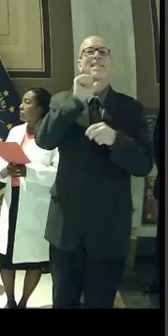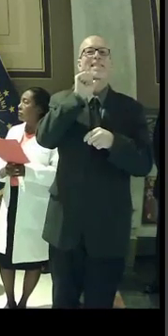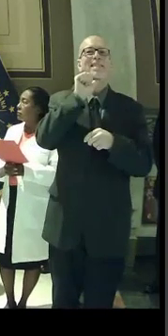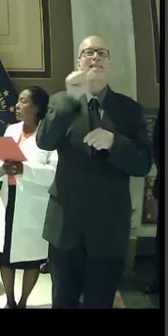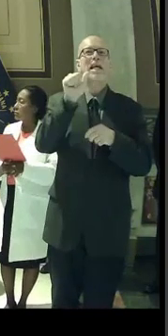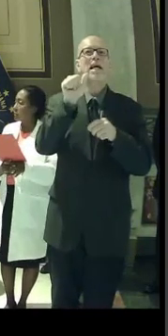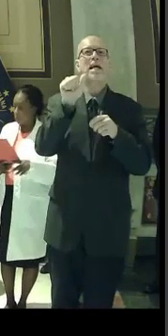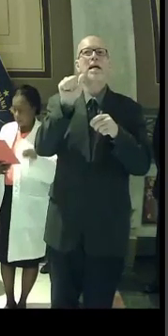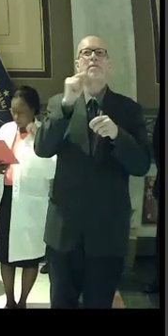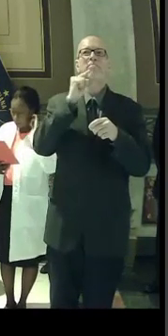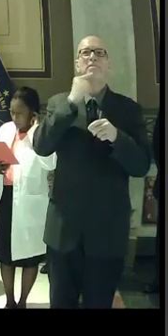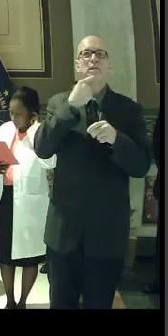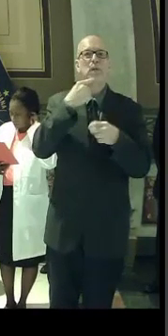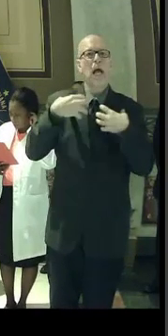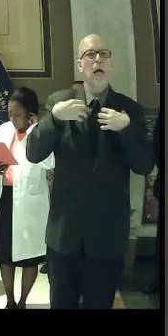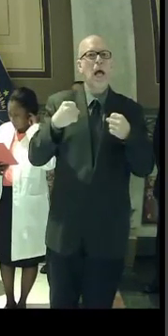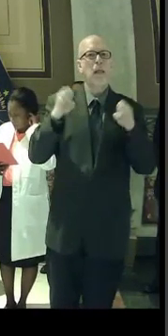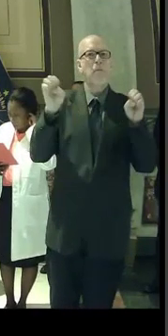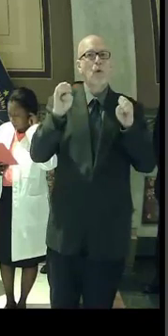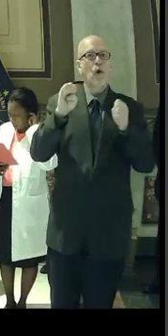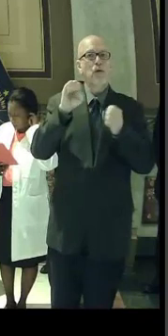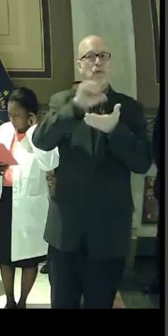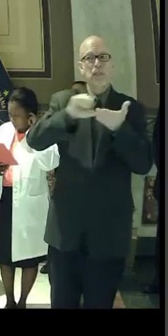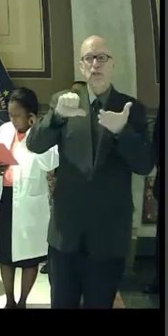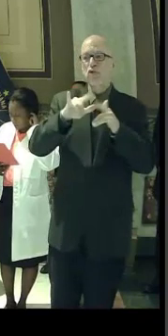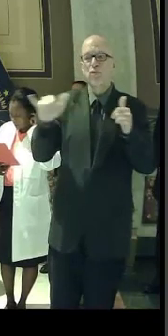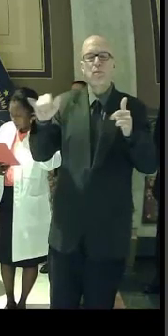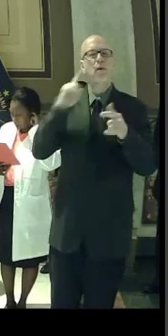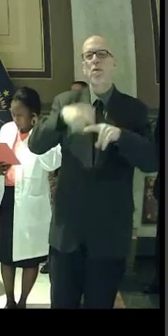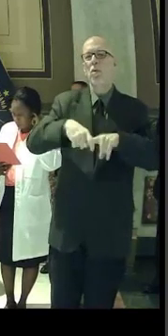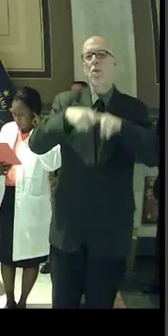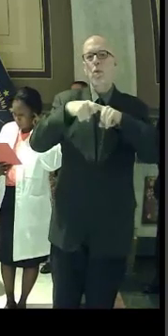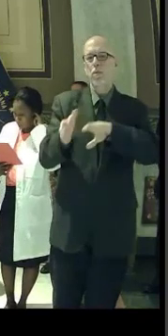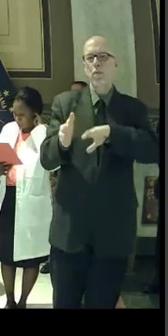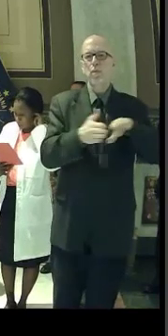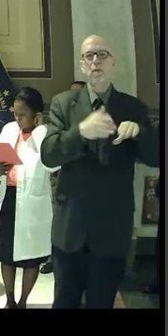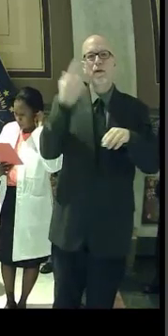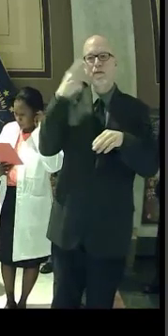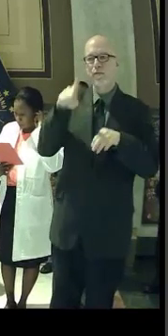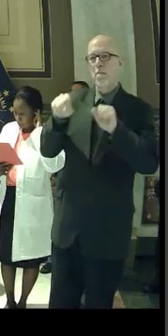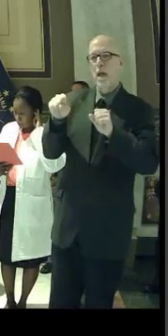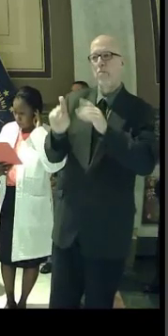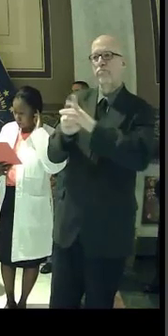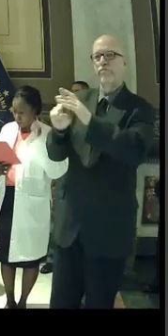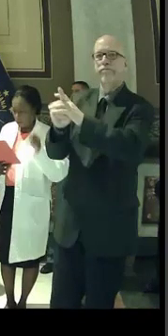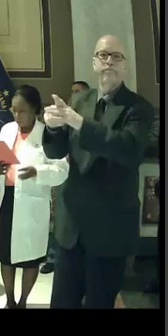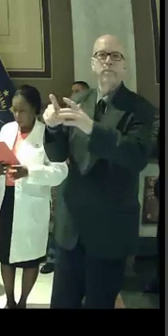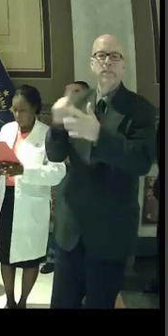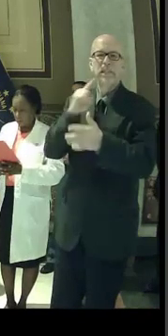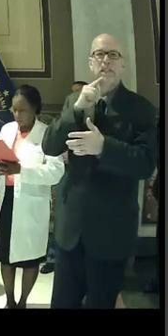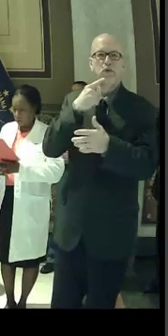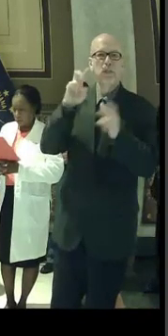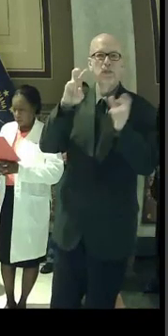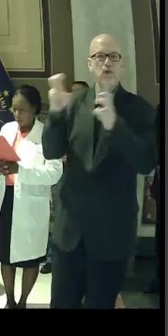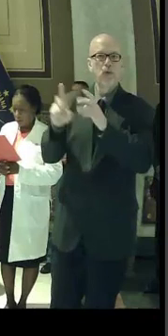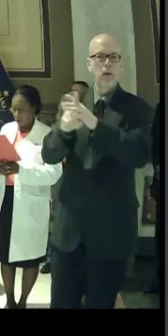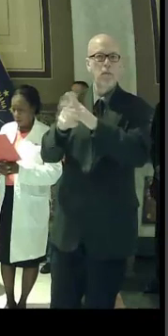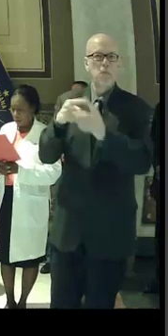non-elective procedures at the moment in preparation for any surge that may come, and we anticipate that it